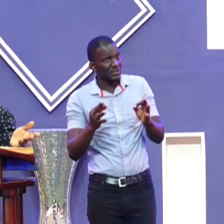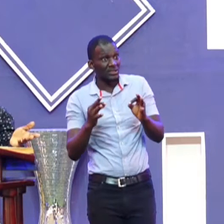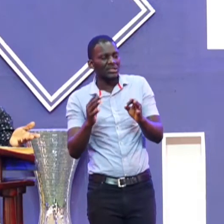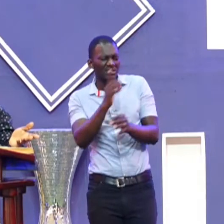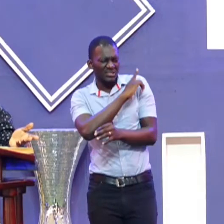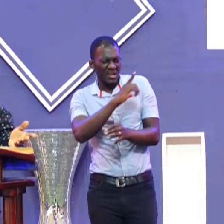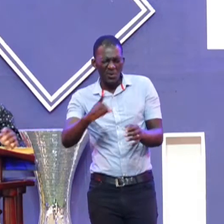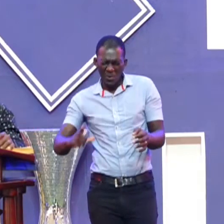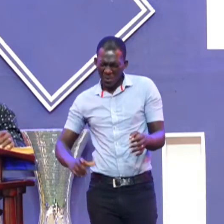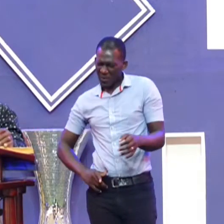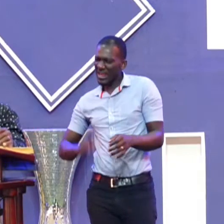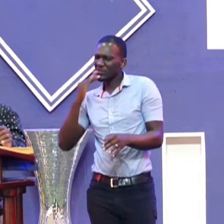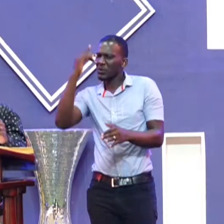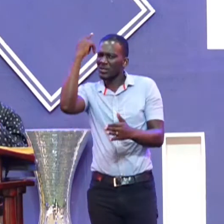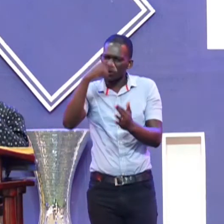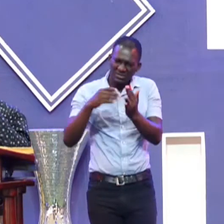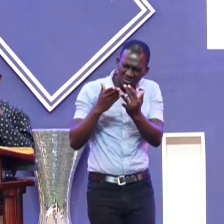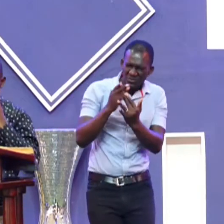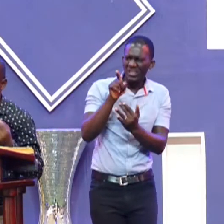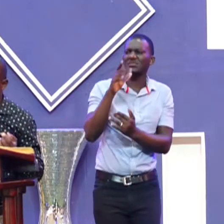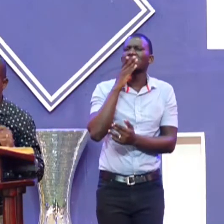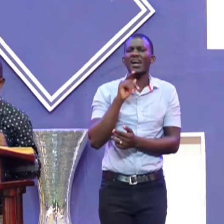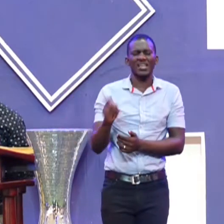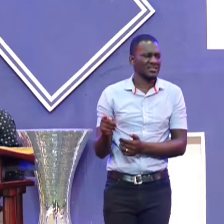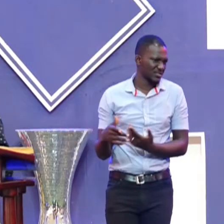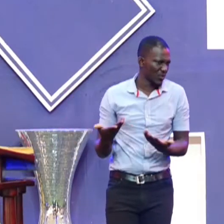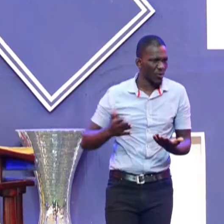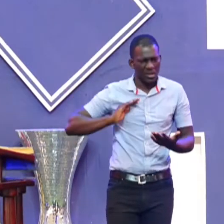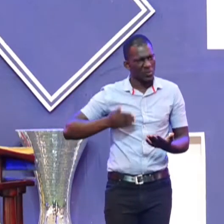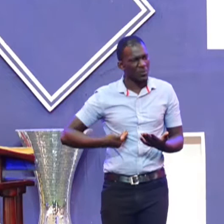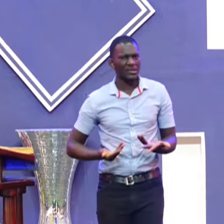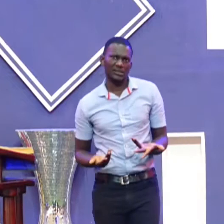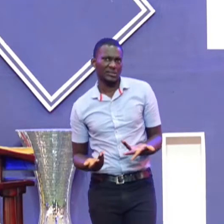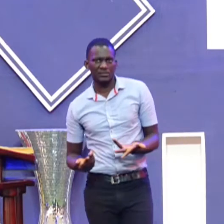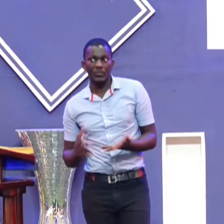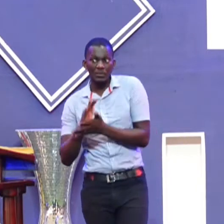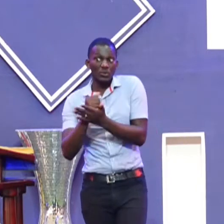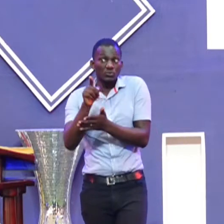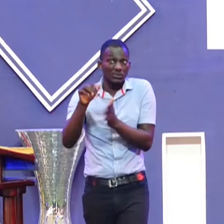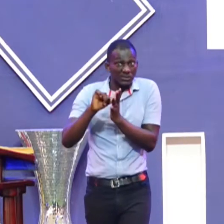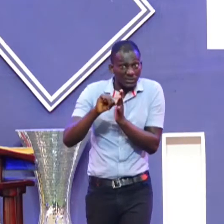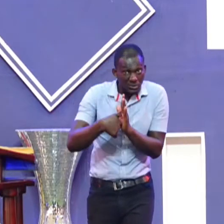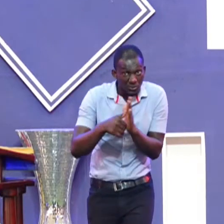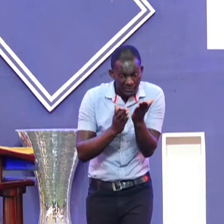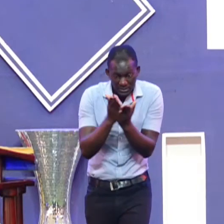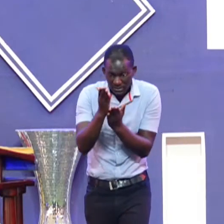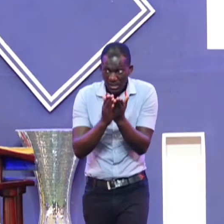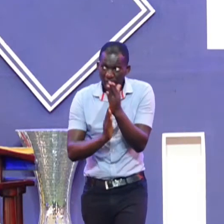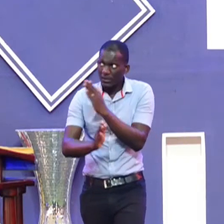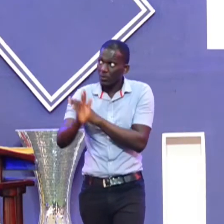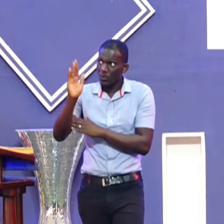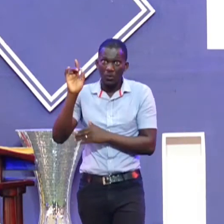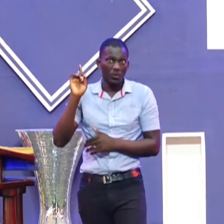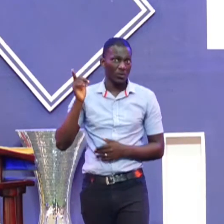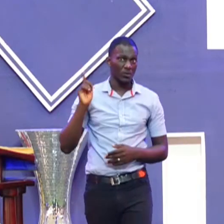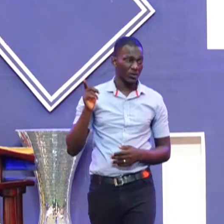has spoken. Oh, the most important thing is what has the Lord enabled him to do for him. Because these